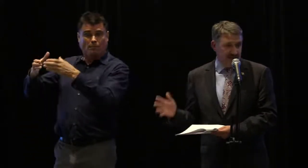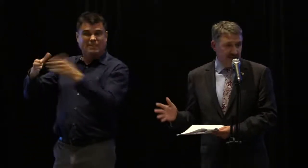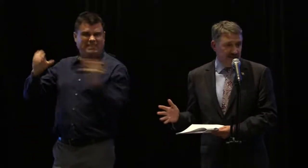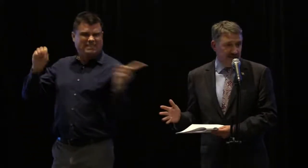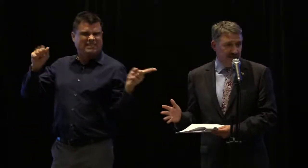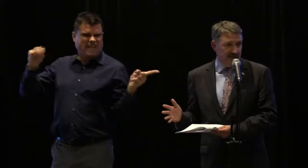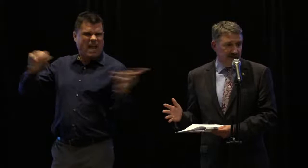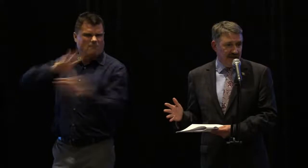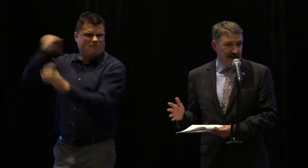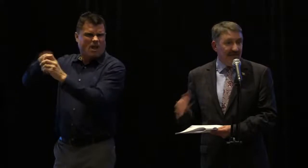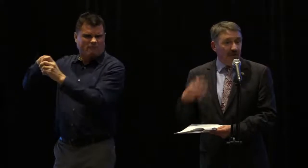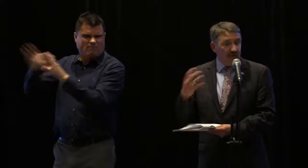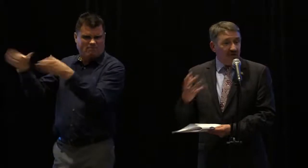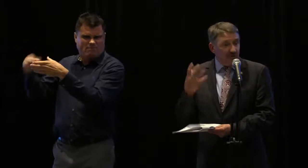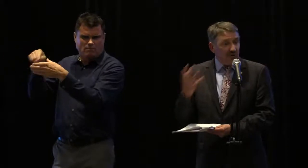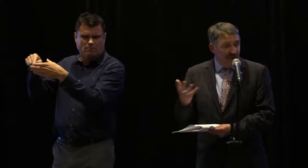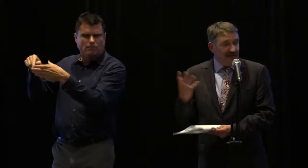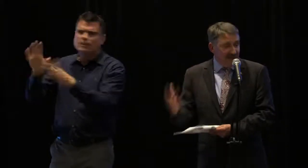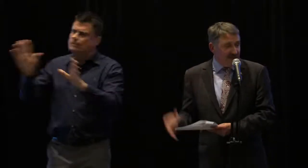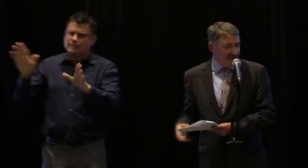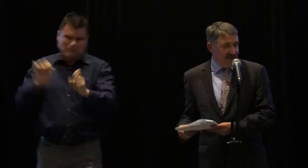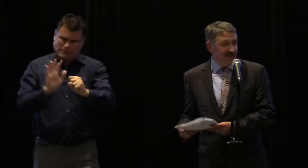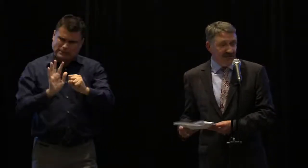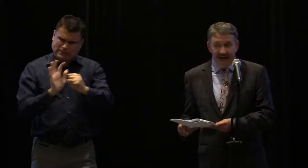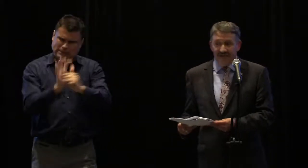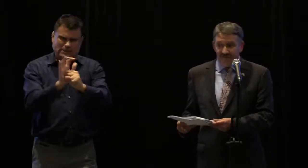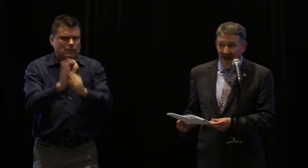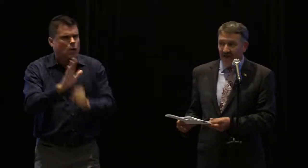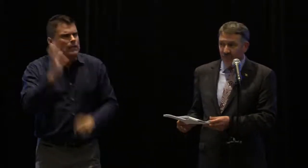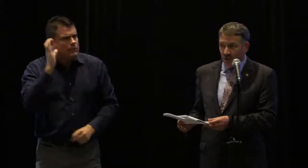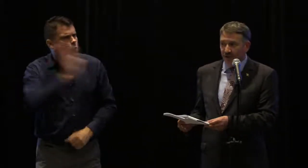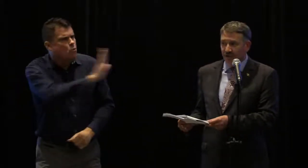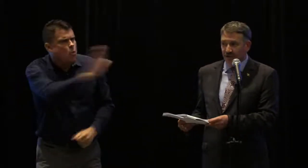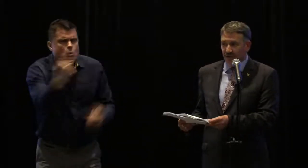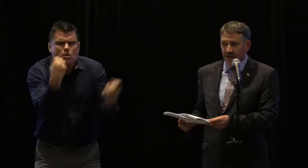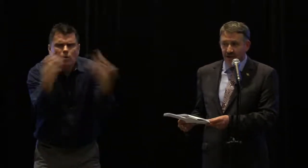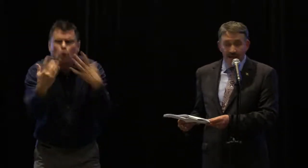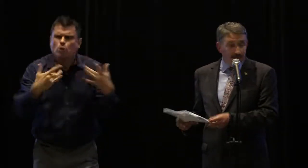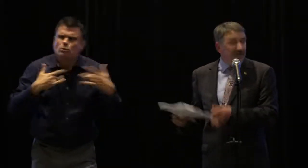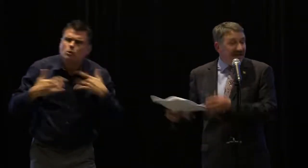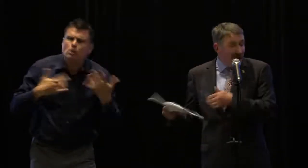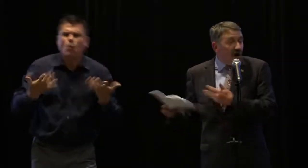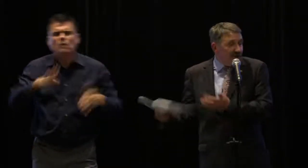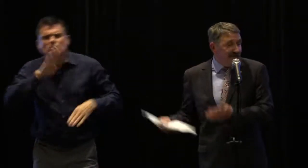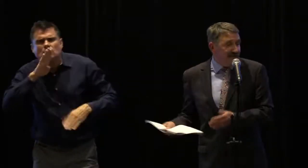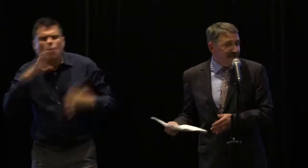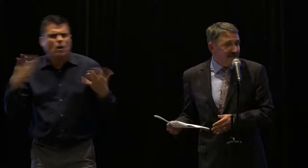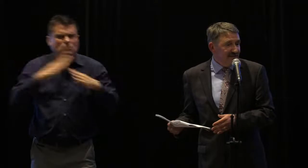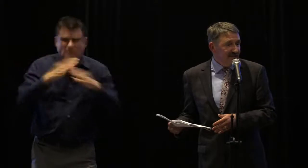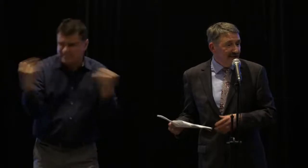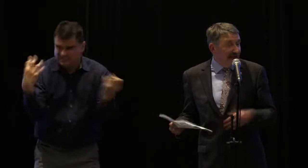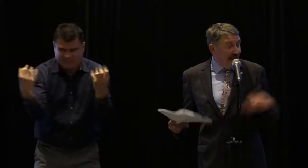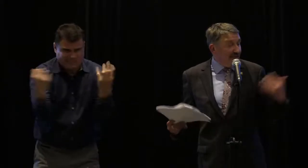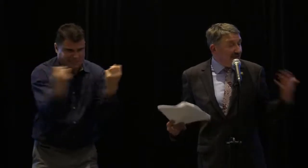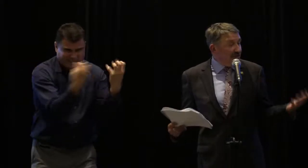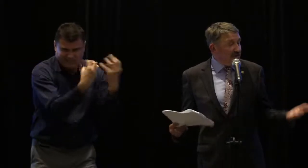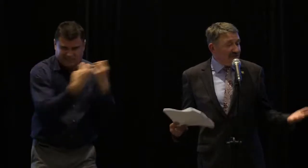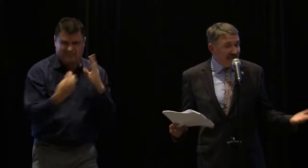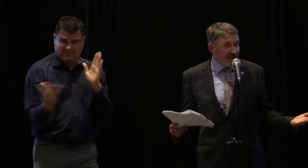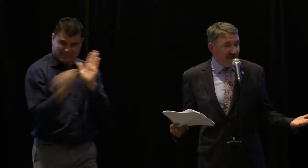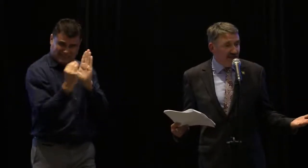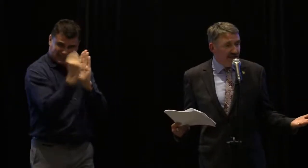everybody and that we could create legislation that in fact would meet our needs. And